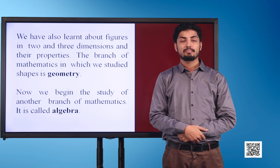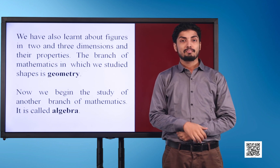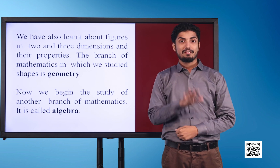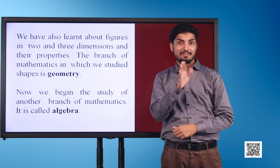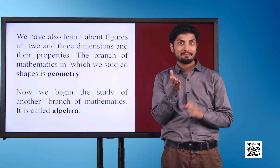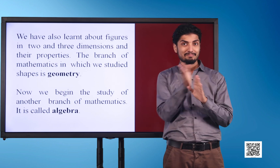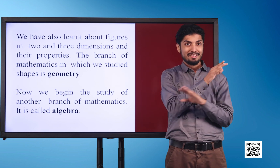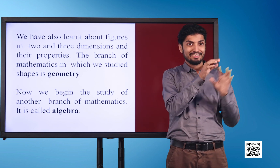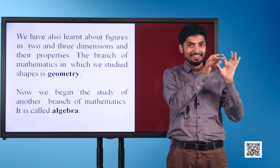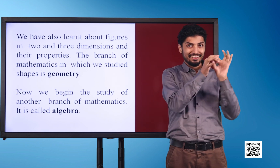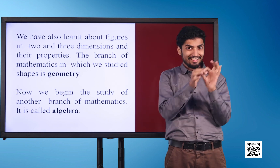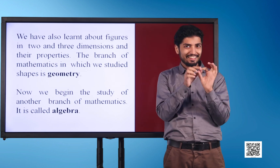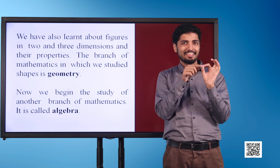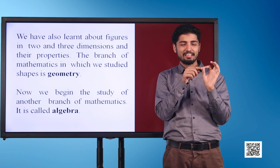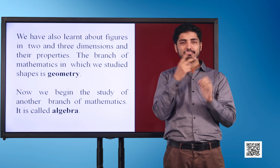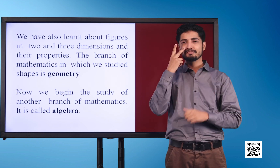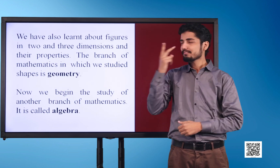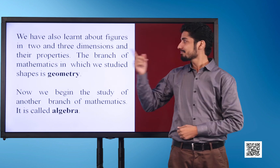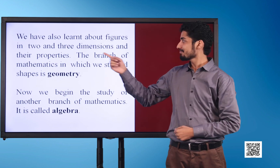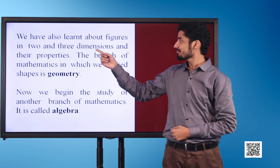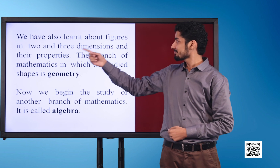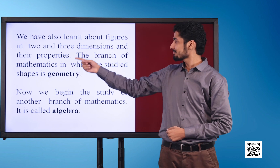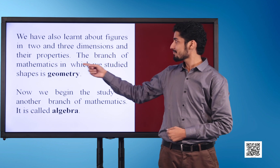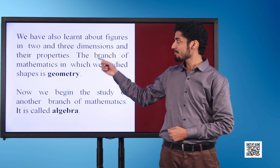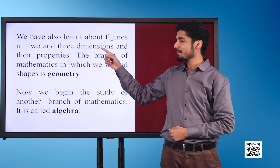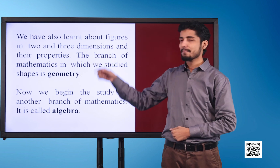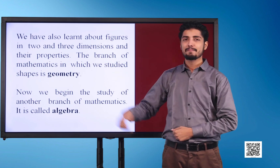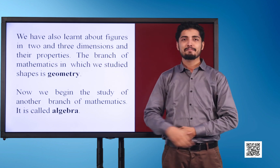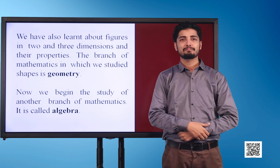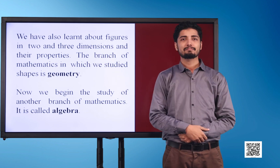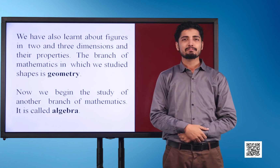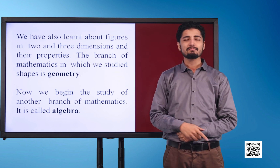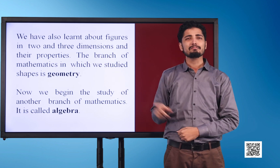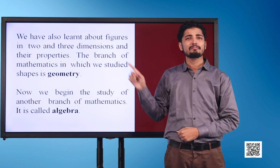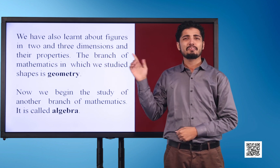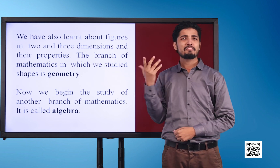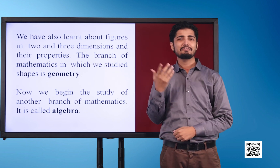We have also learnt about figures in two and three dimensions and their properties.